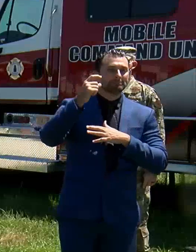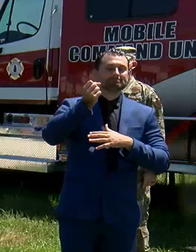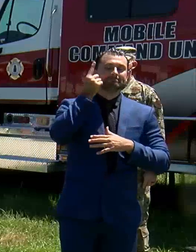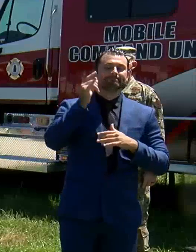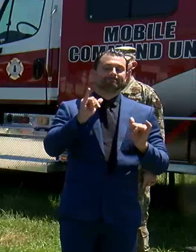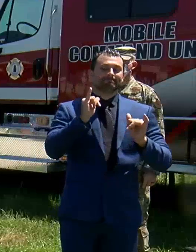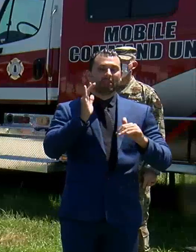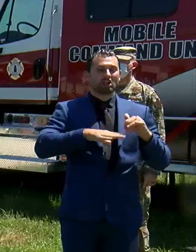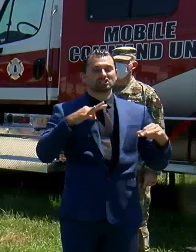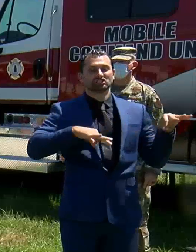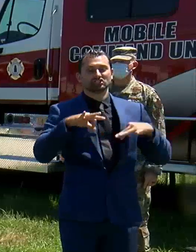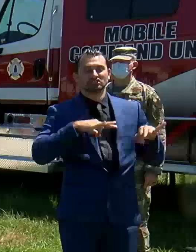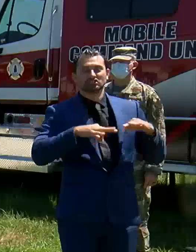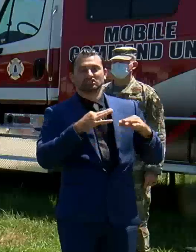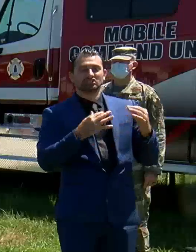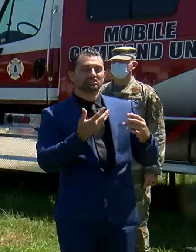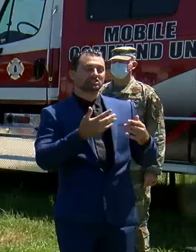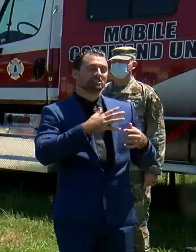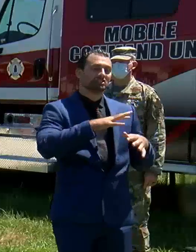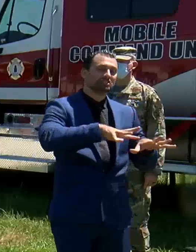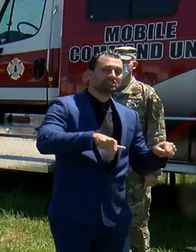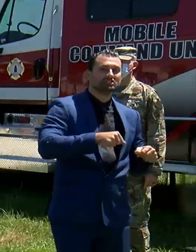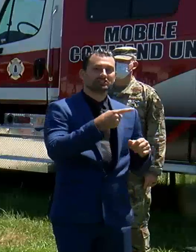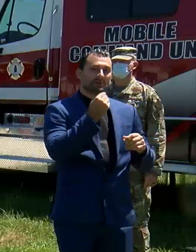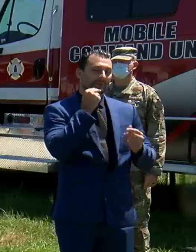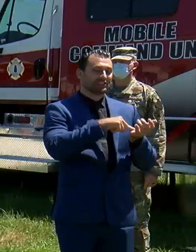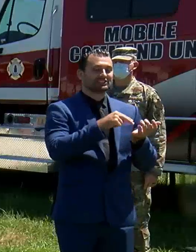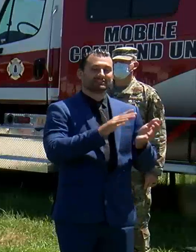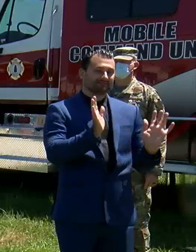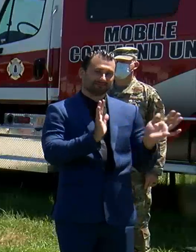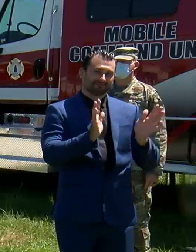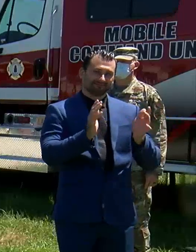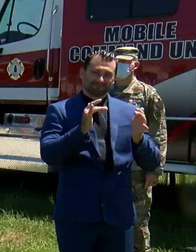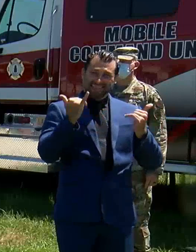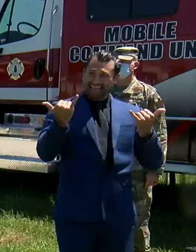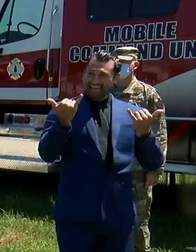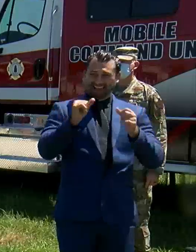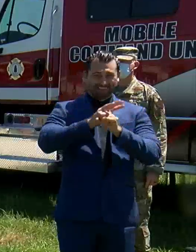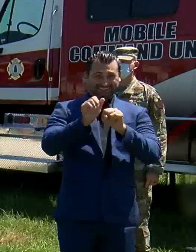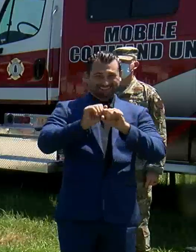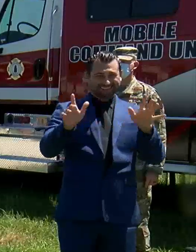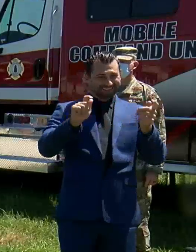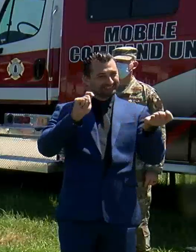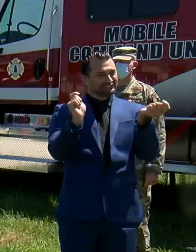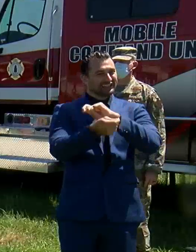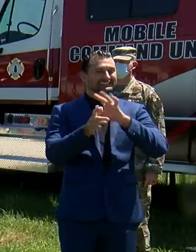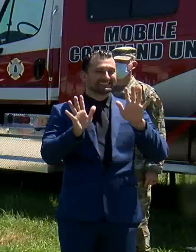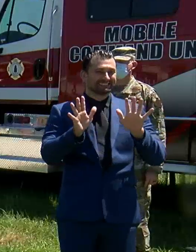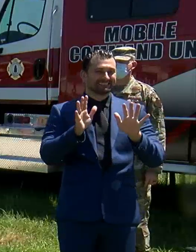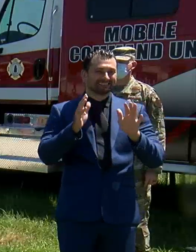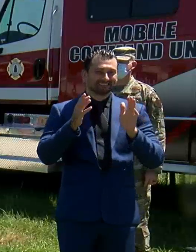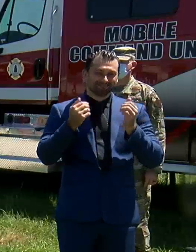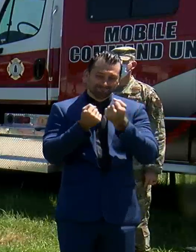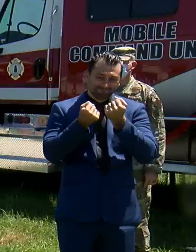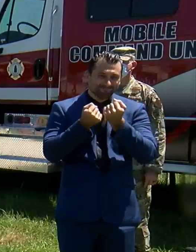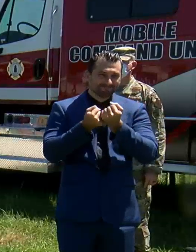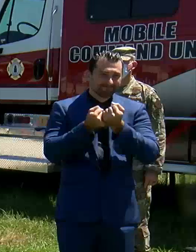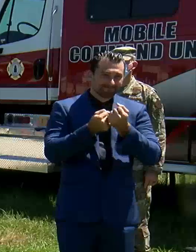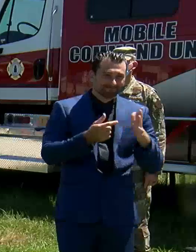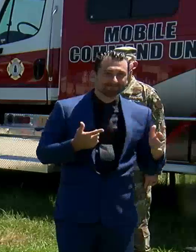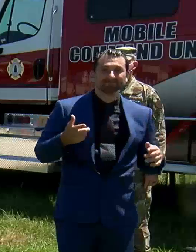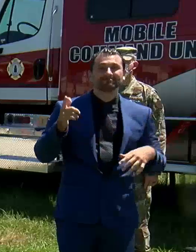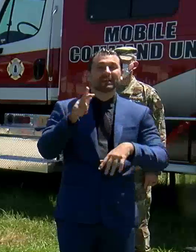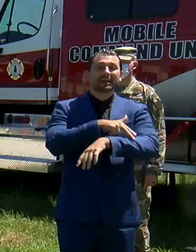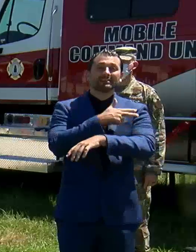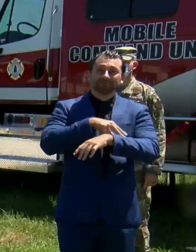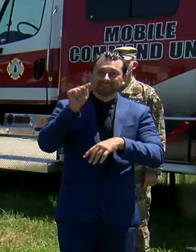safe for the other residents. And right now, the hospitals, throughout this whole pandemic, we've had